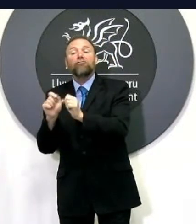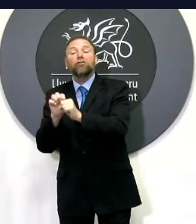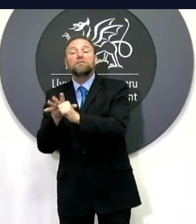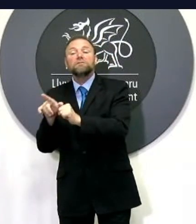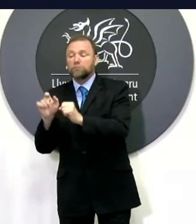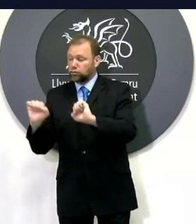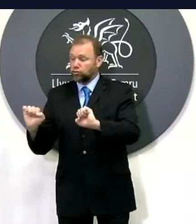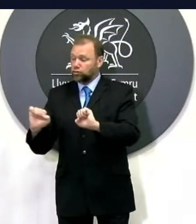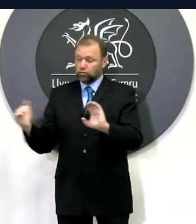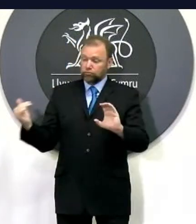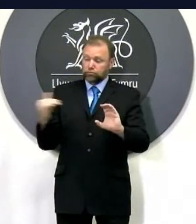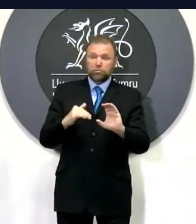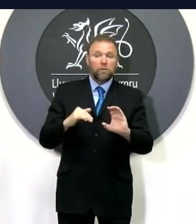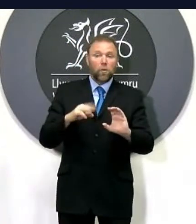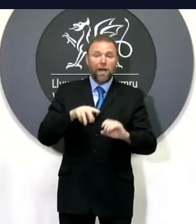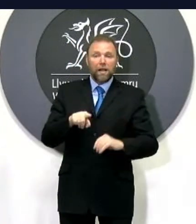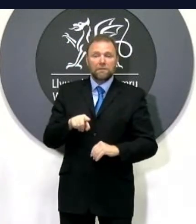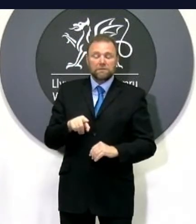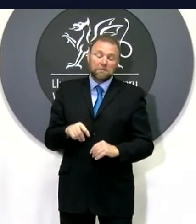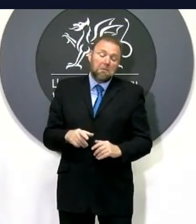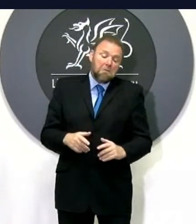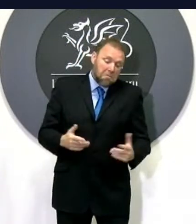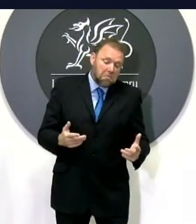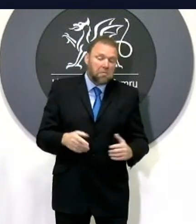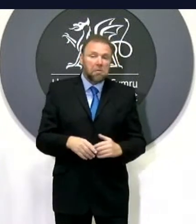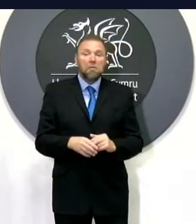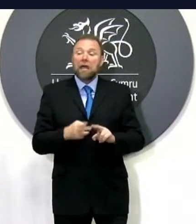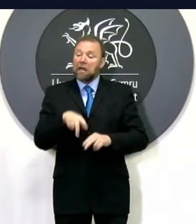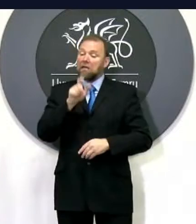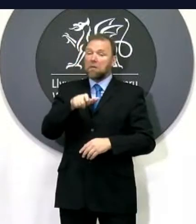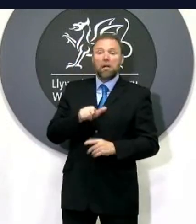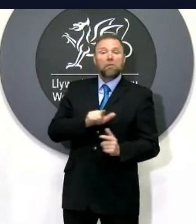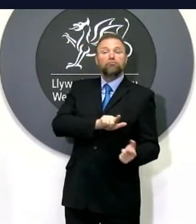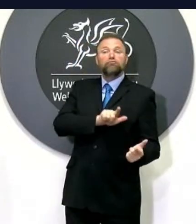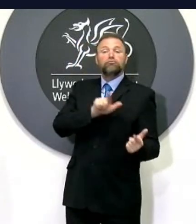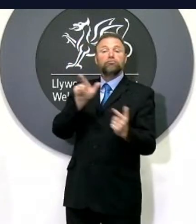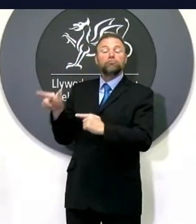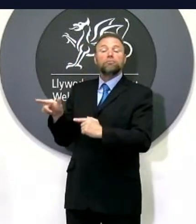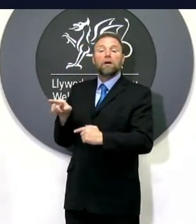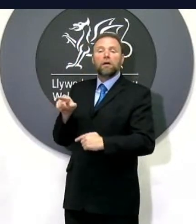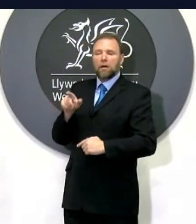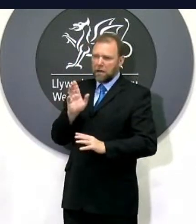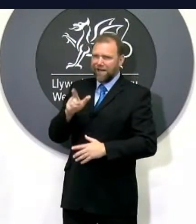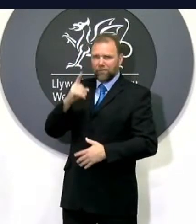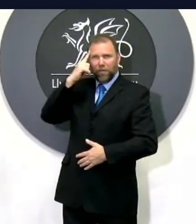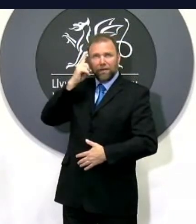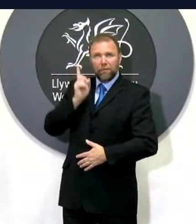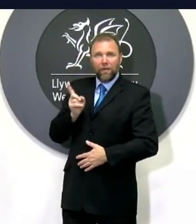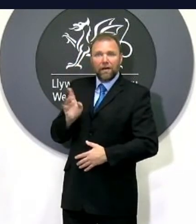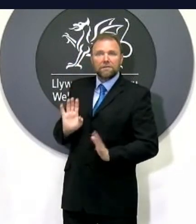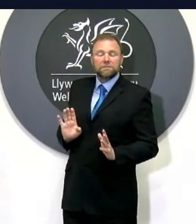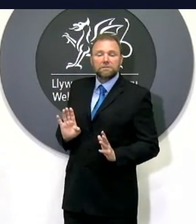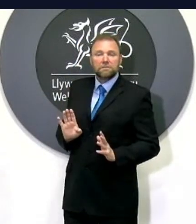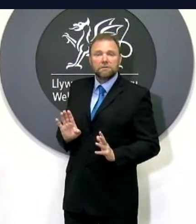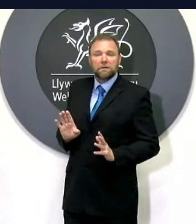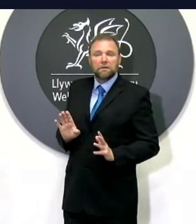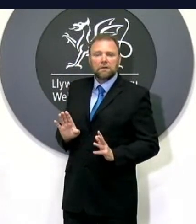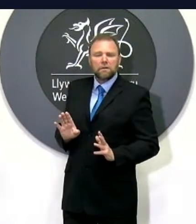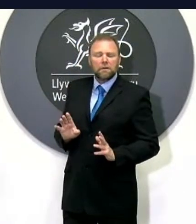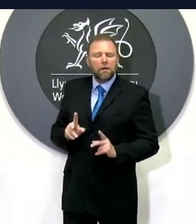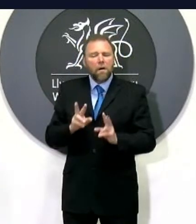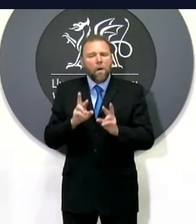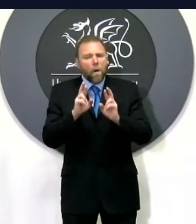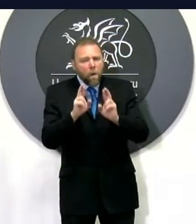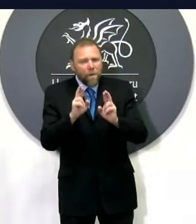now, would be something that anybody thinking of travelling in that direction would want to take into account. I hope people will think